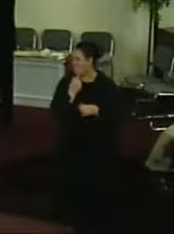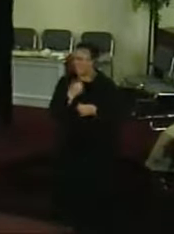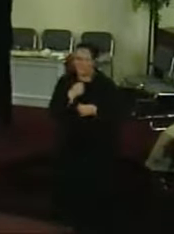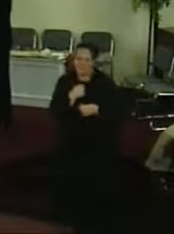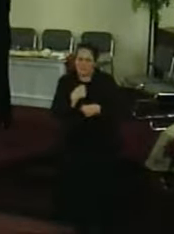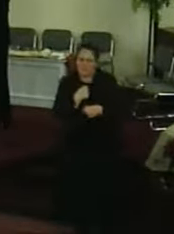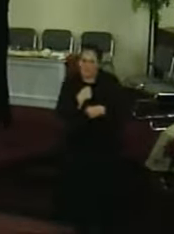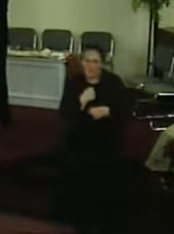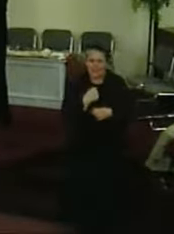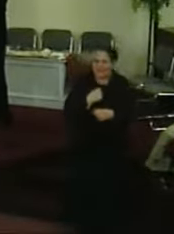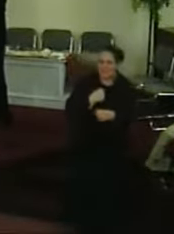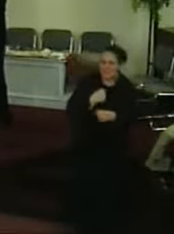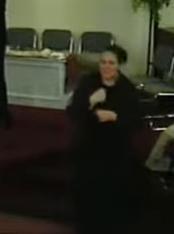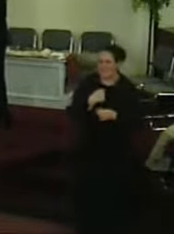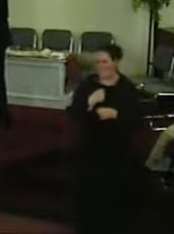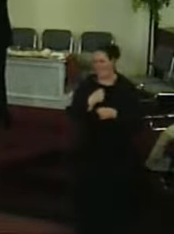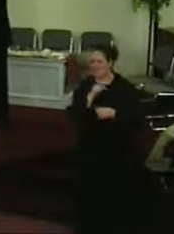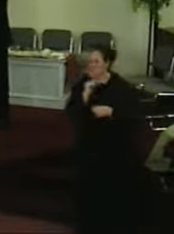But someone said